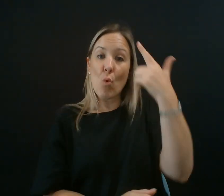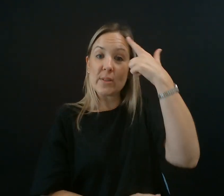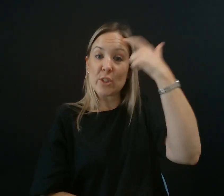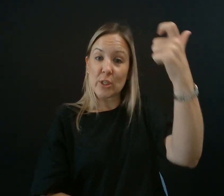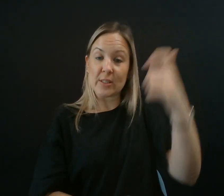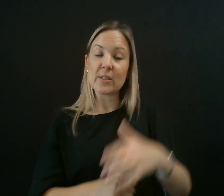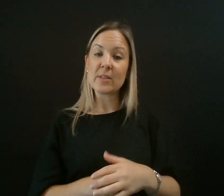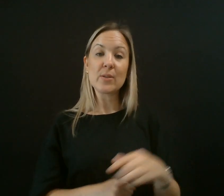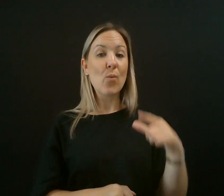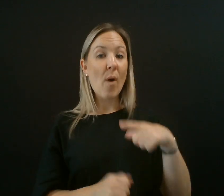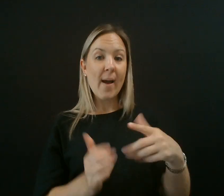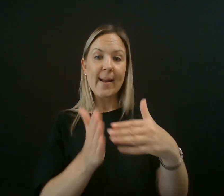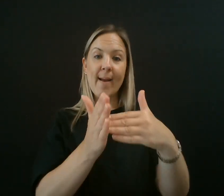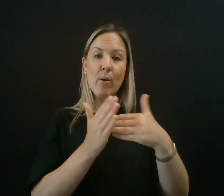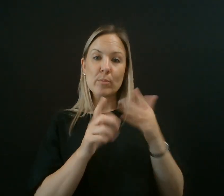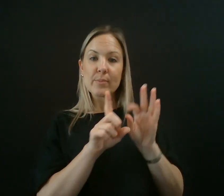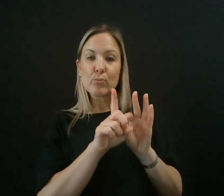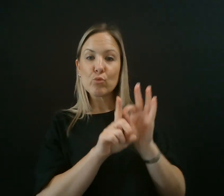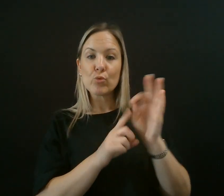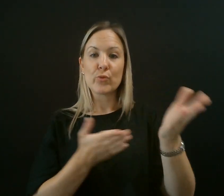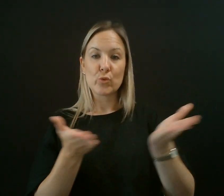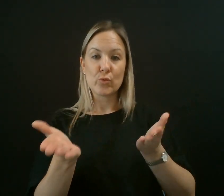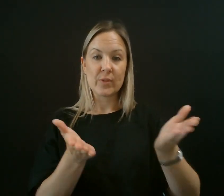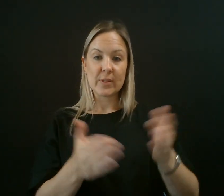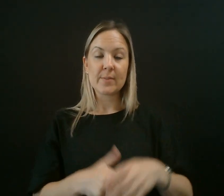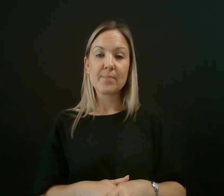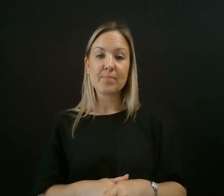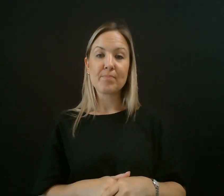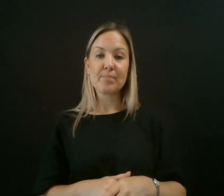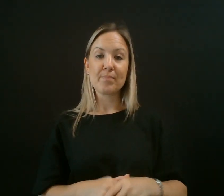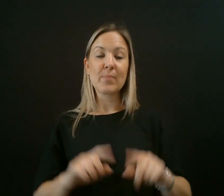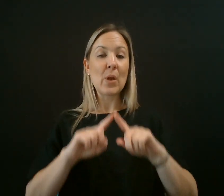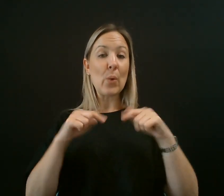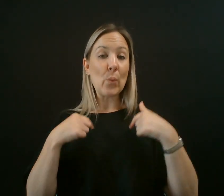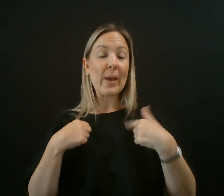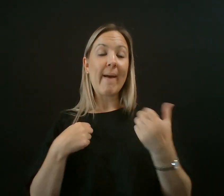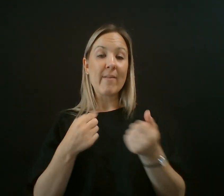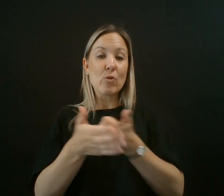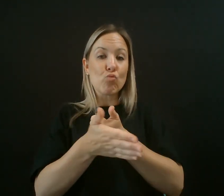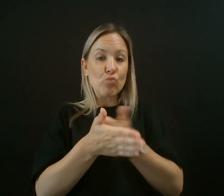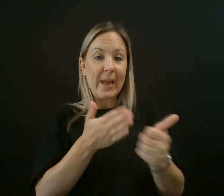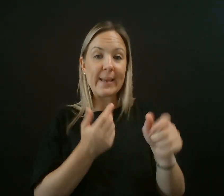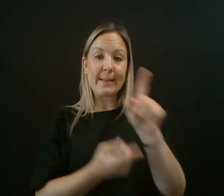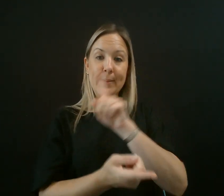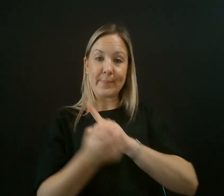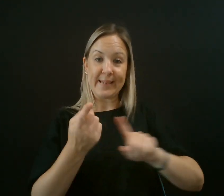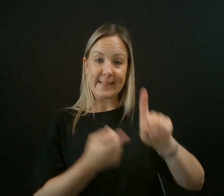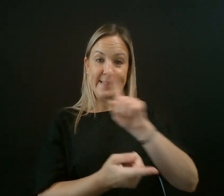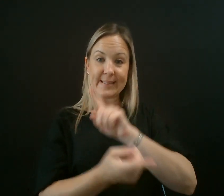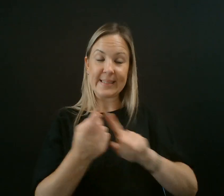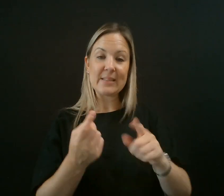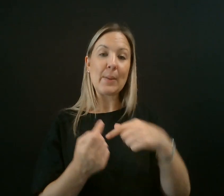us to improve our services. We will have regular meetings of residents, people who live in the